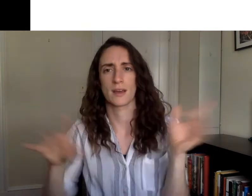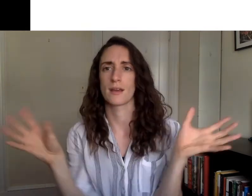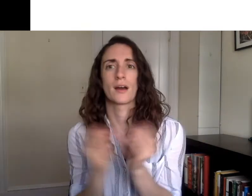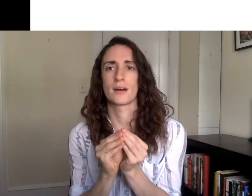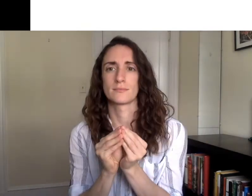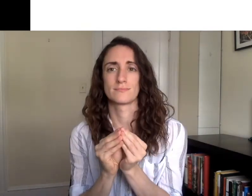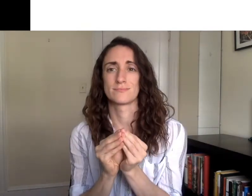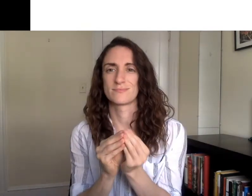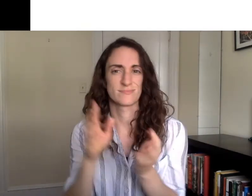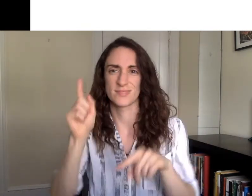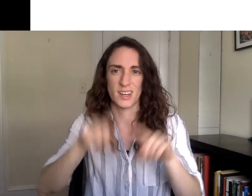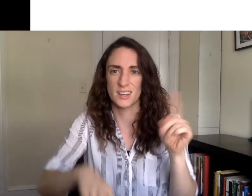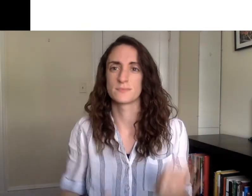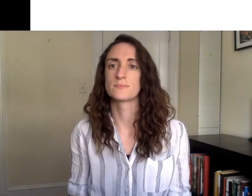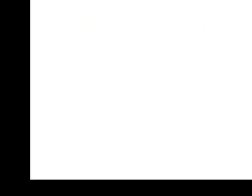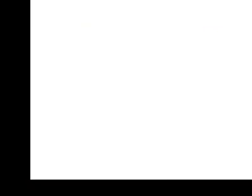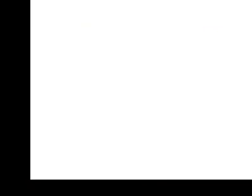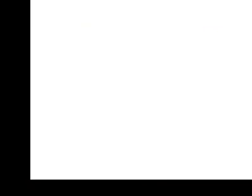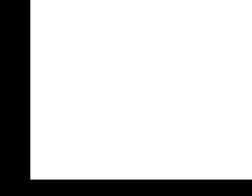matrices.